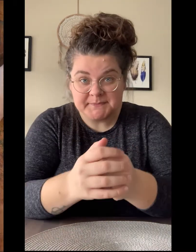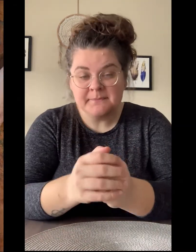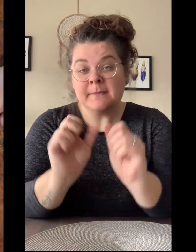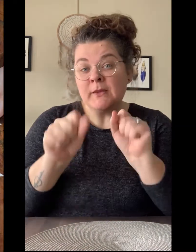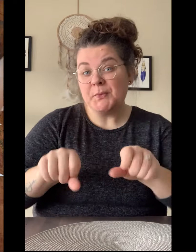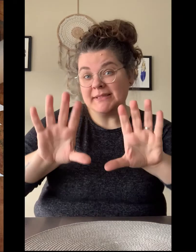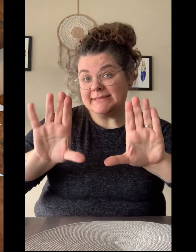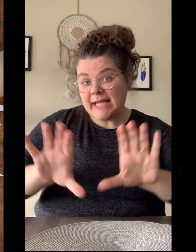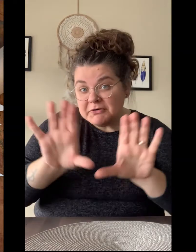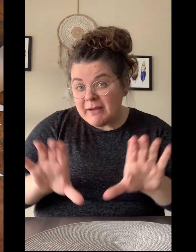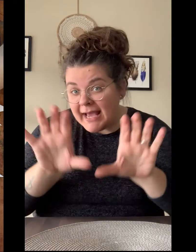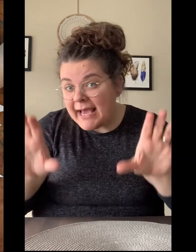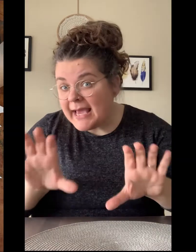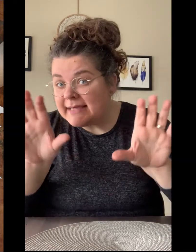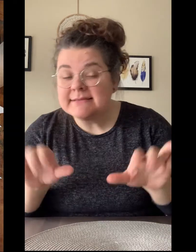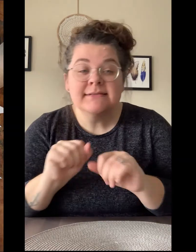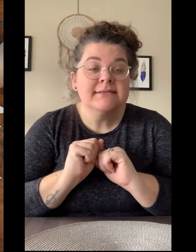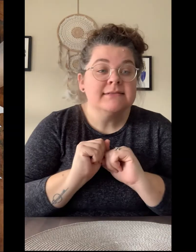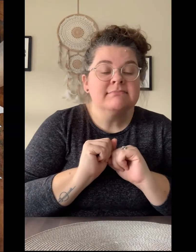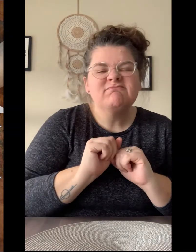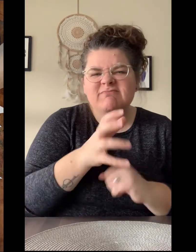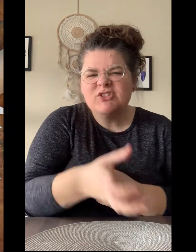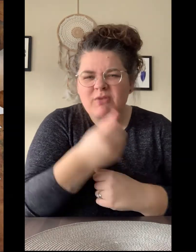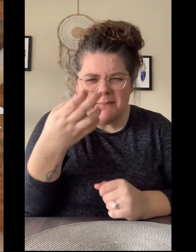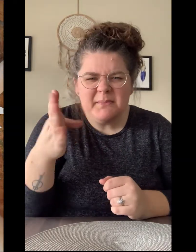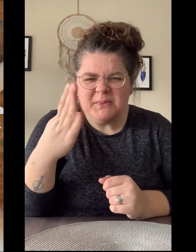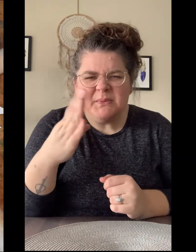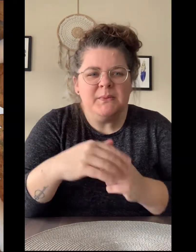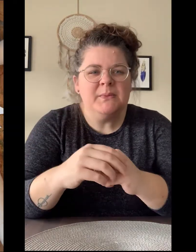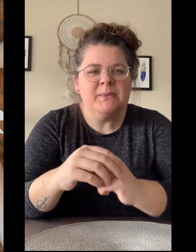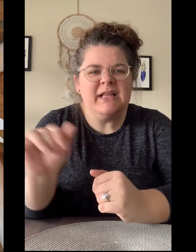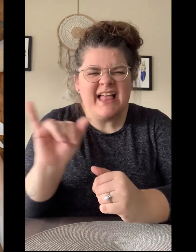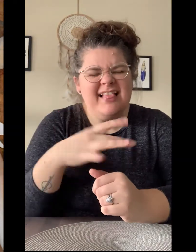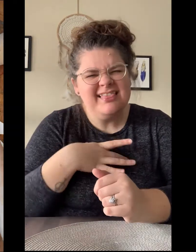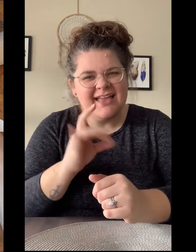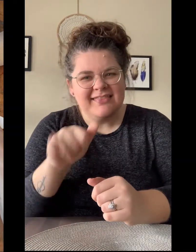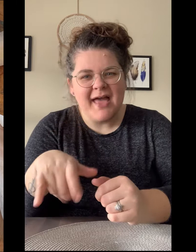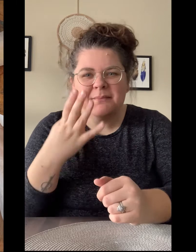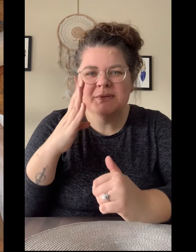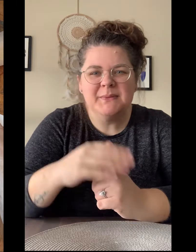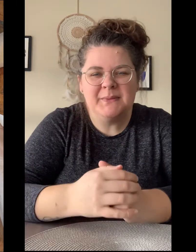You can decorate. I grab a blue too. I like that blue.